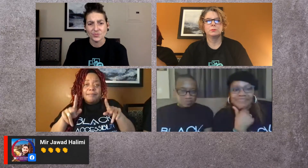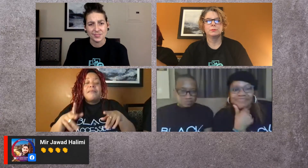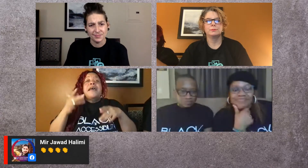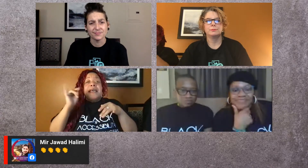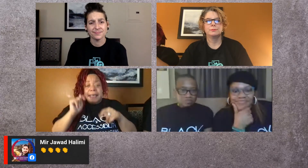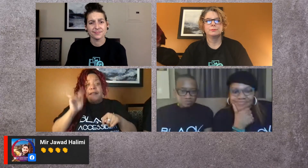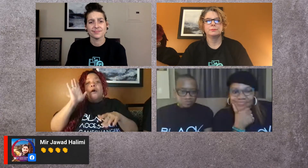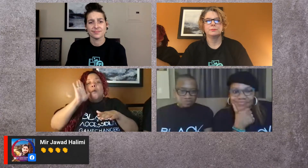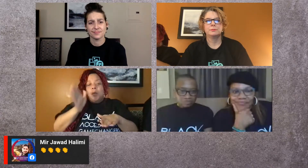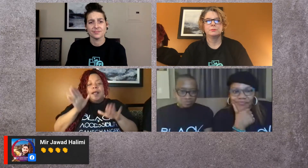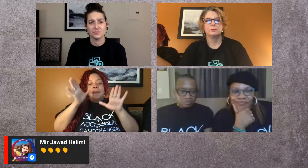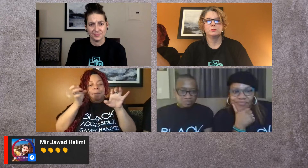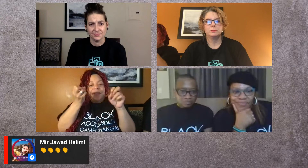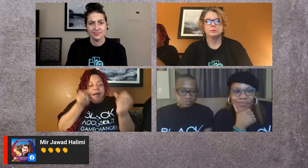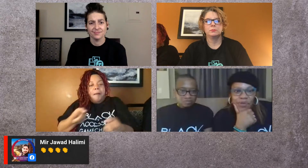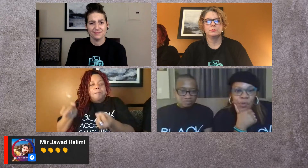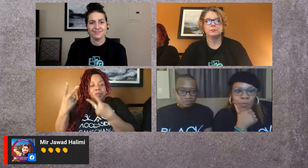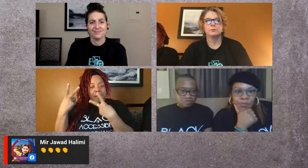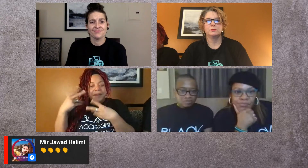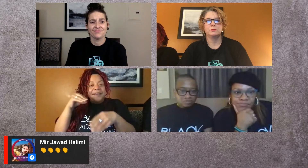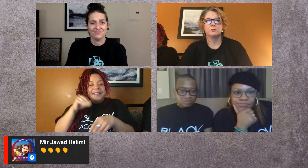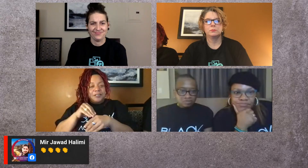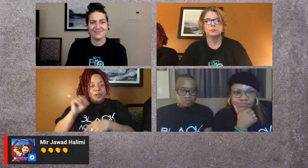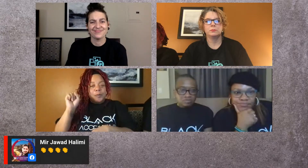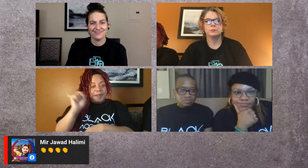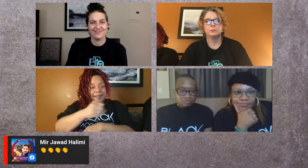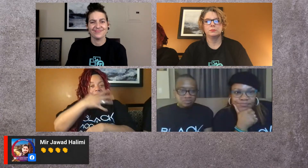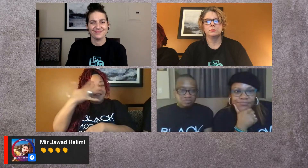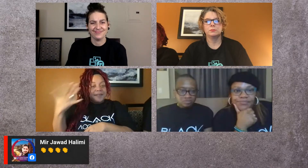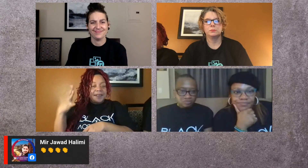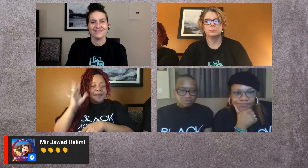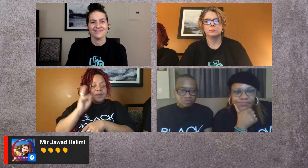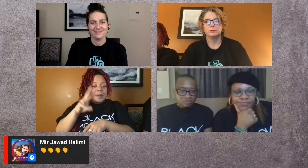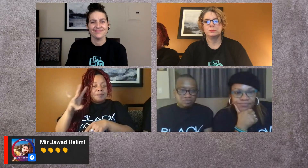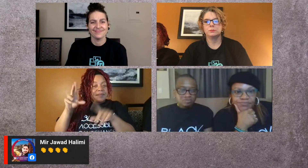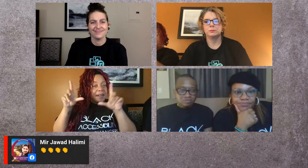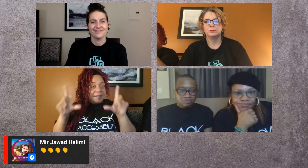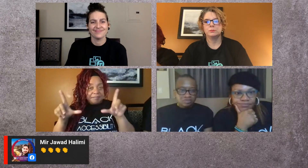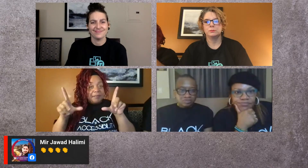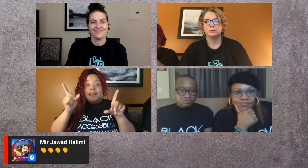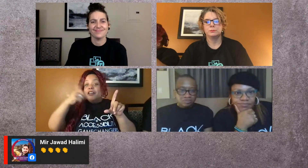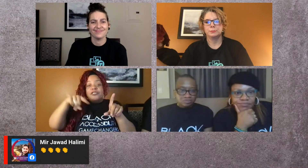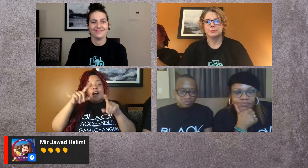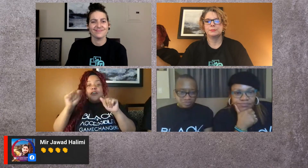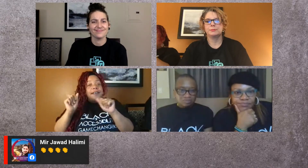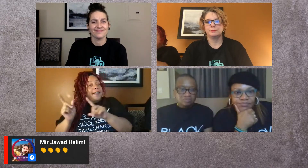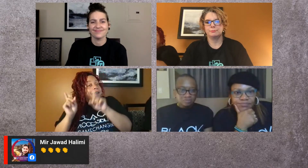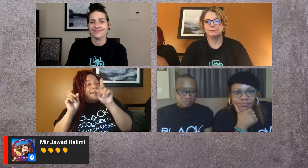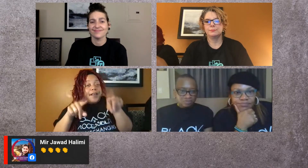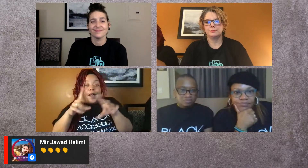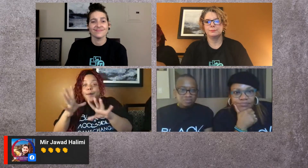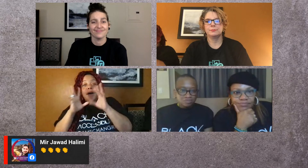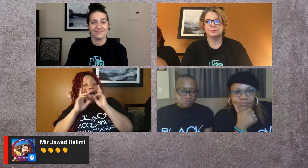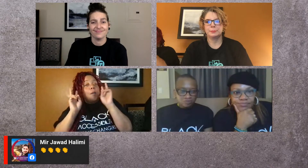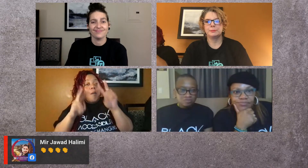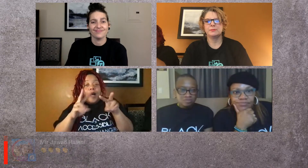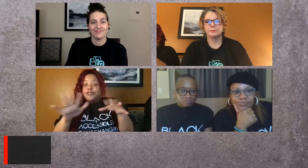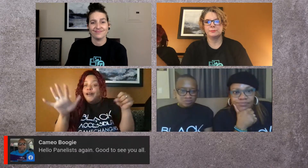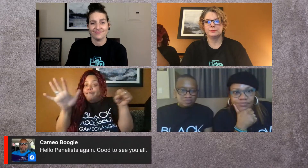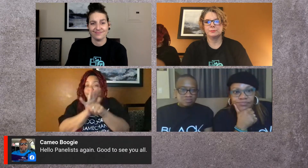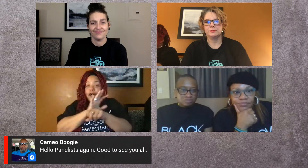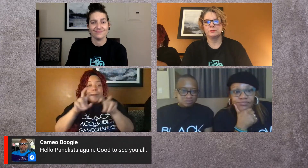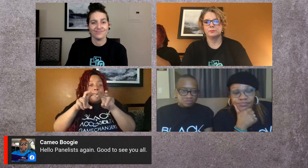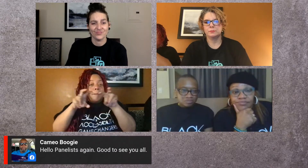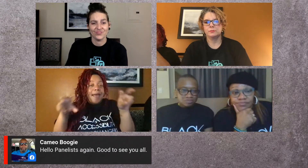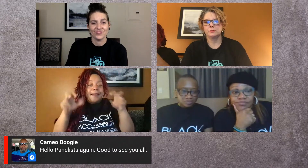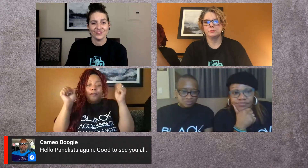And remember, if you missed it, it's okay. It will be uploaded on the Sundance website. And so you